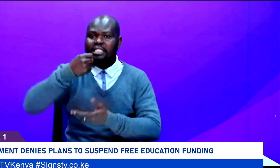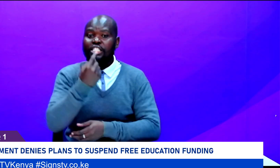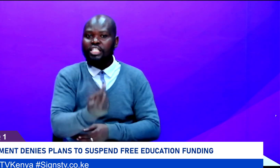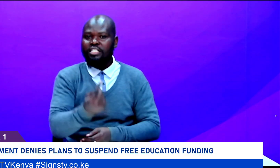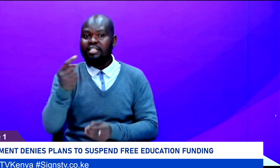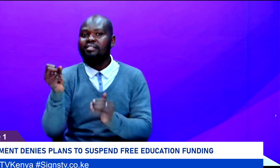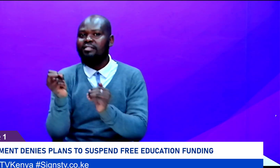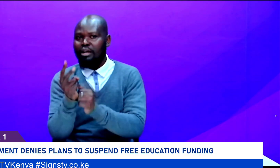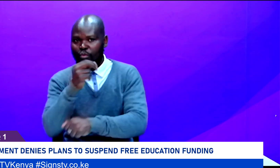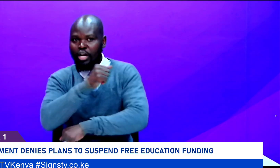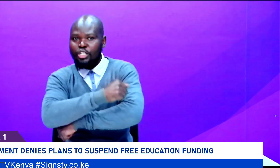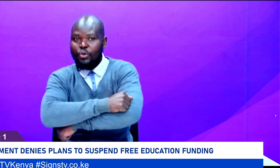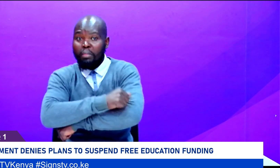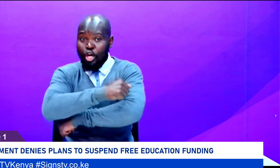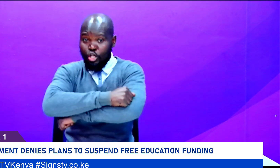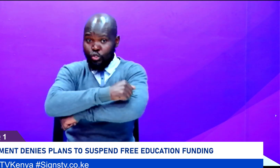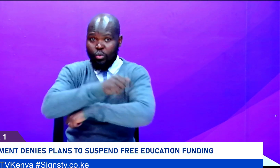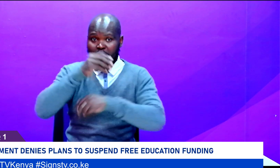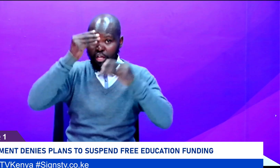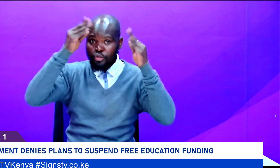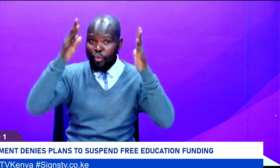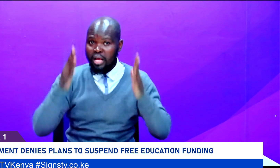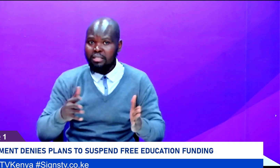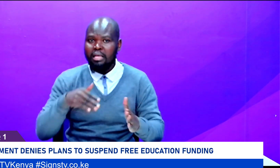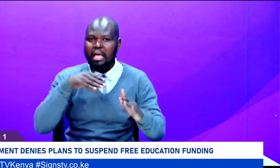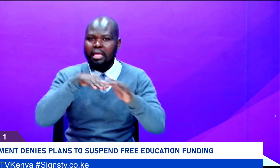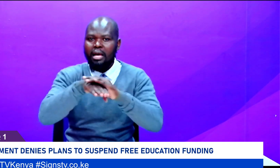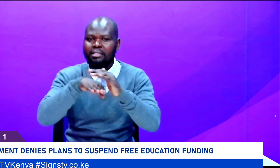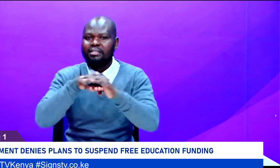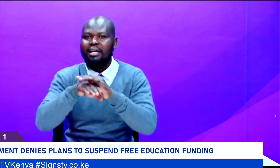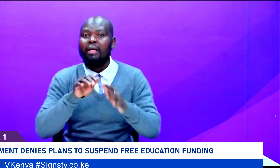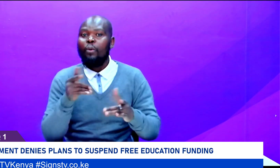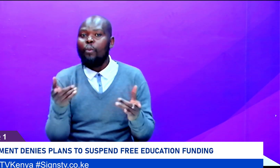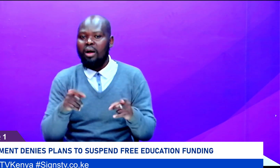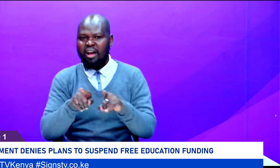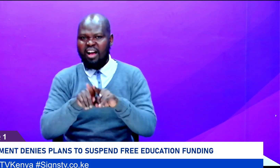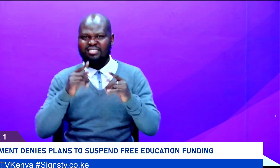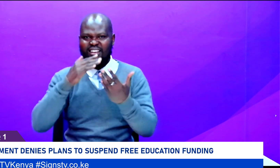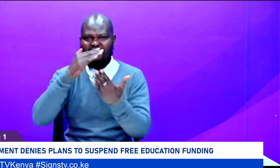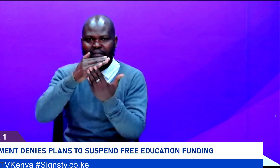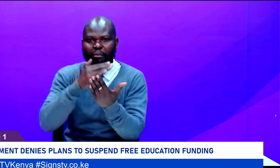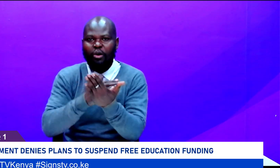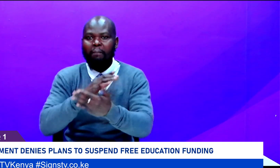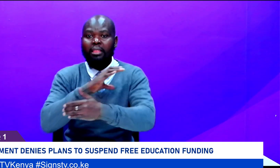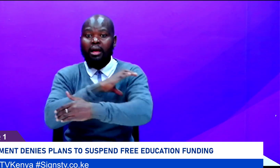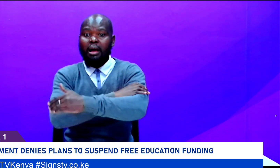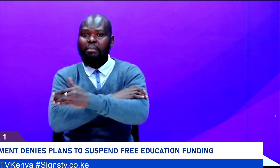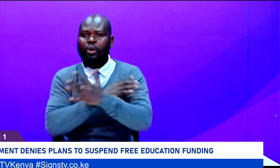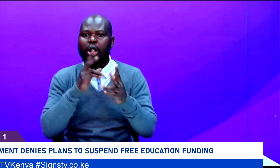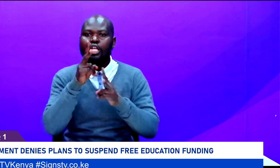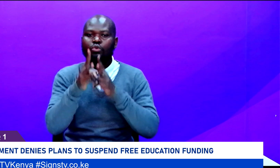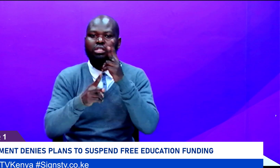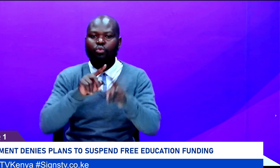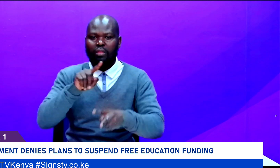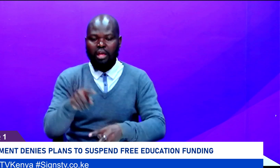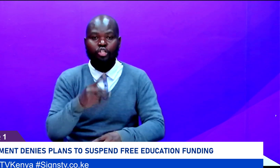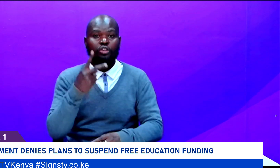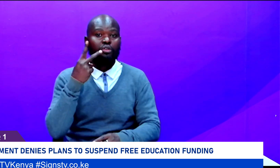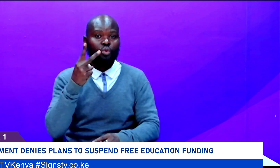According to the approved national budget, each secondary school student is entitled to an annual capitation of